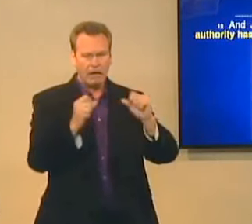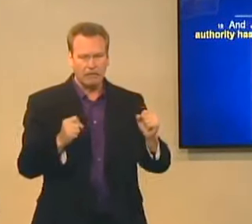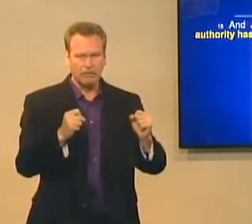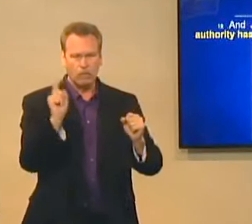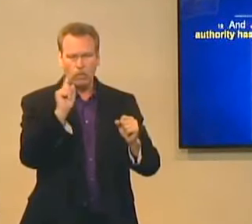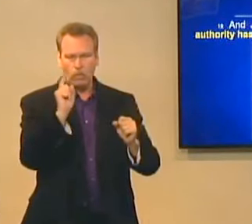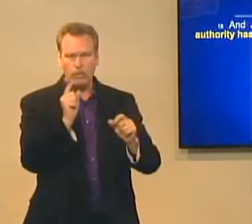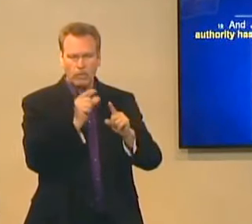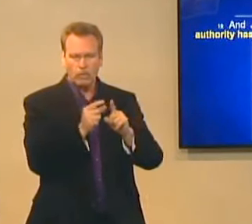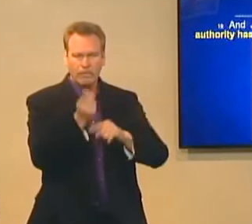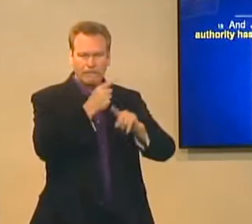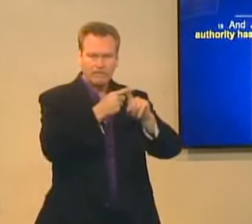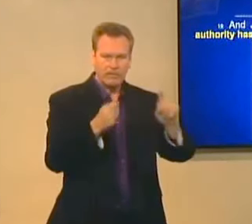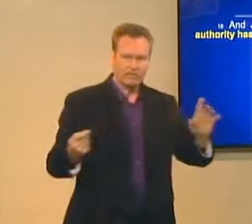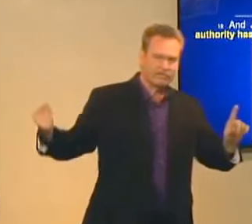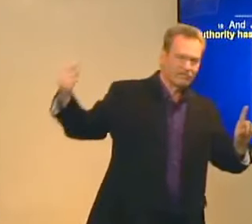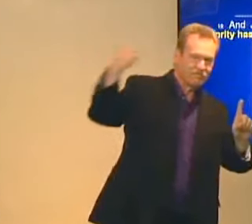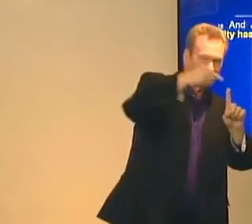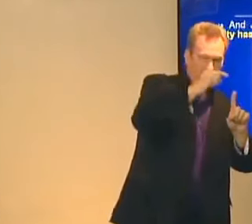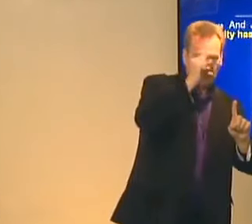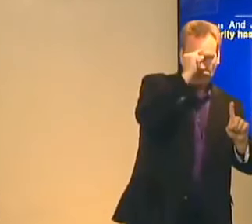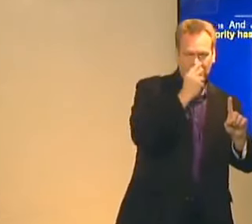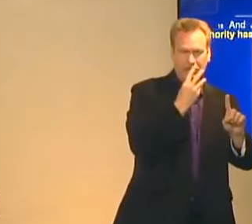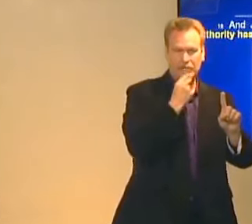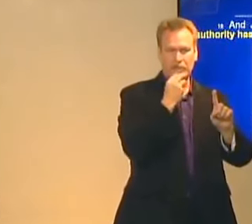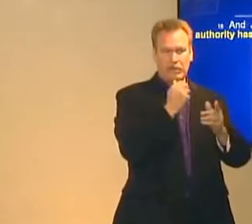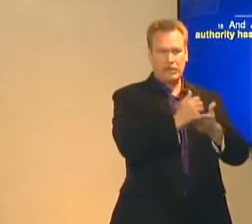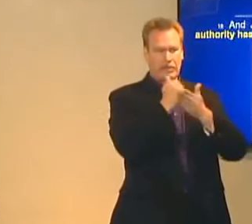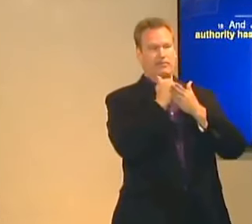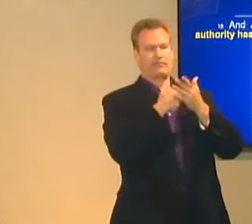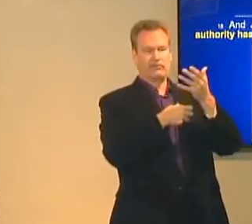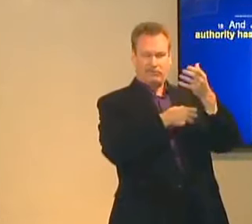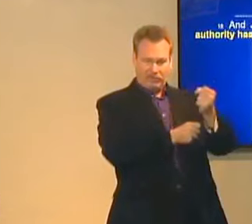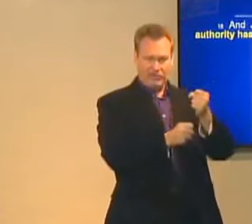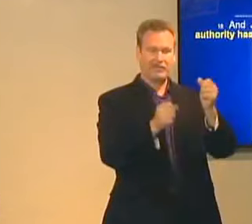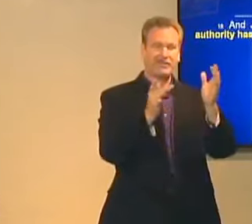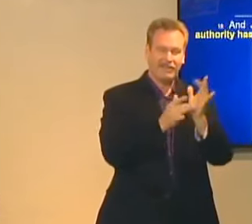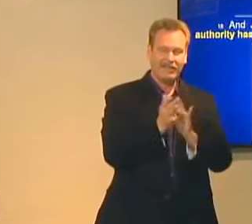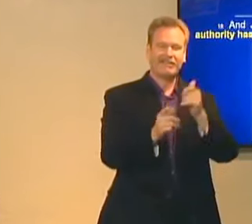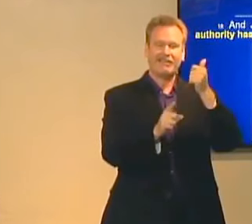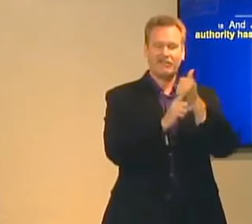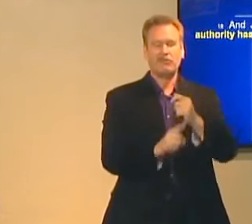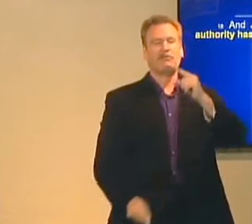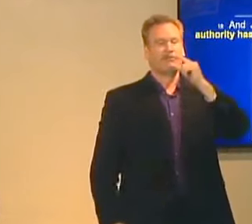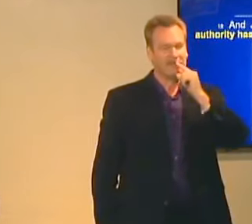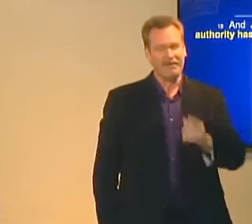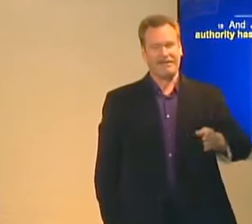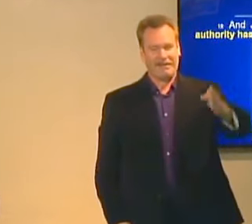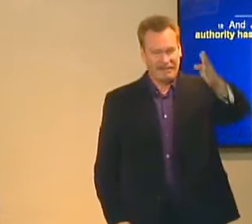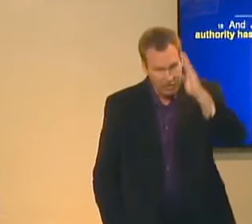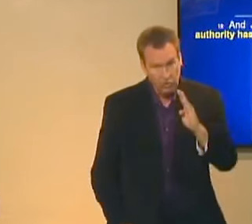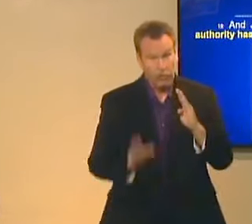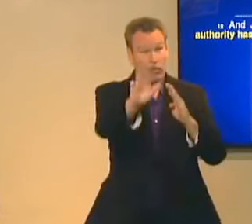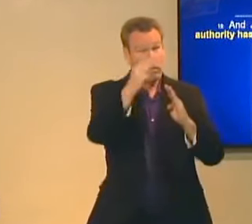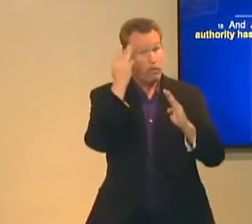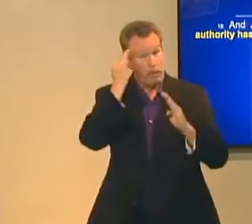it very very strongly tells us this Greek word and once again it verifies that Jesus